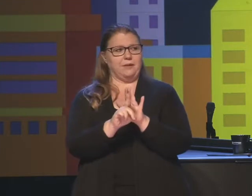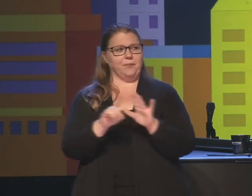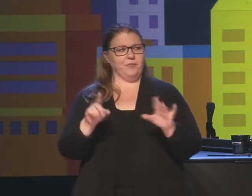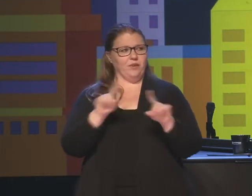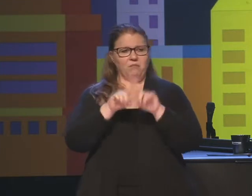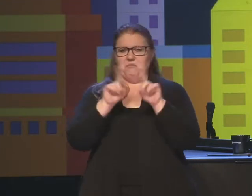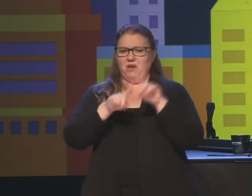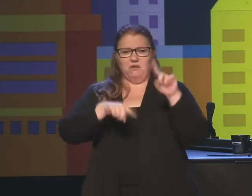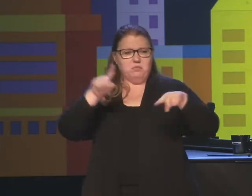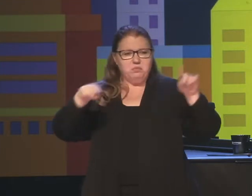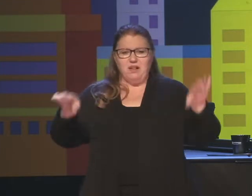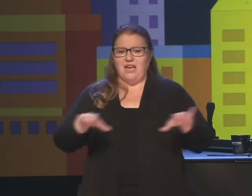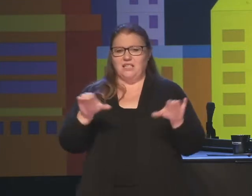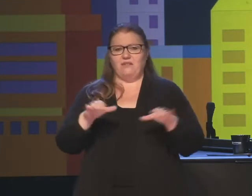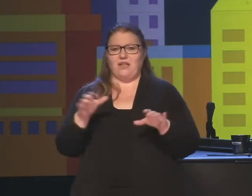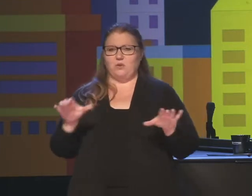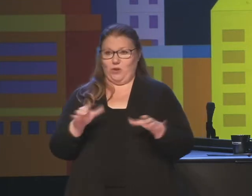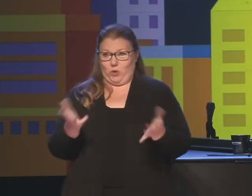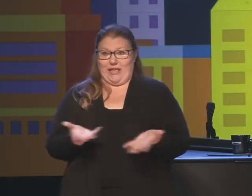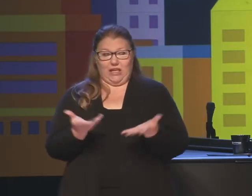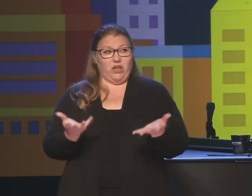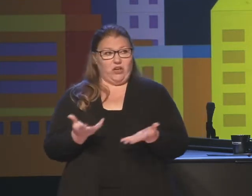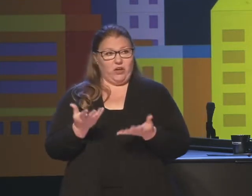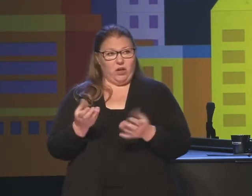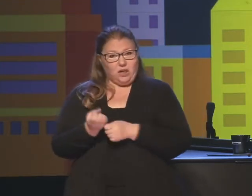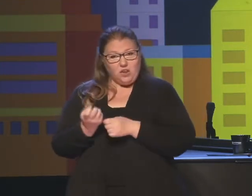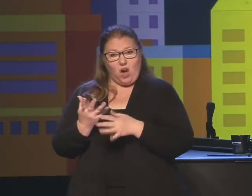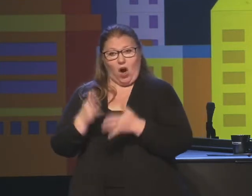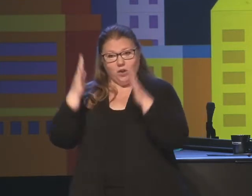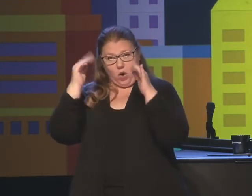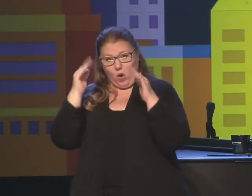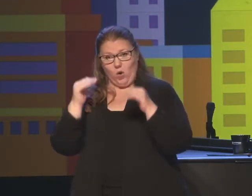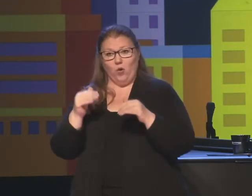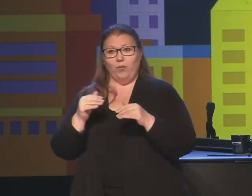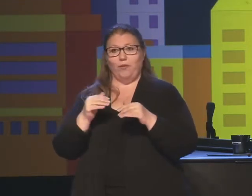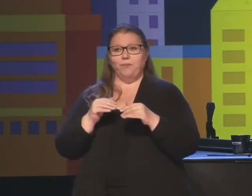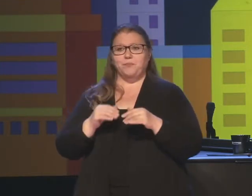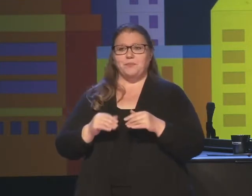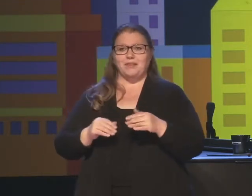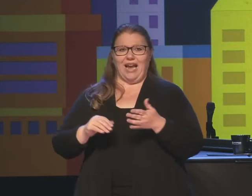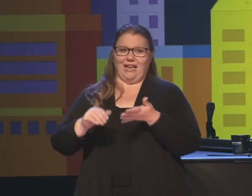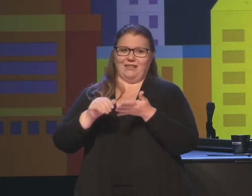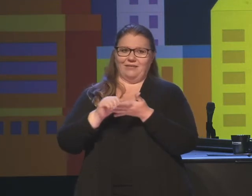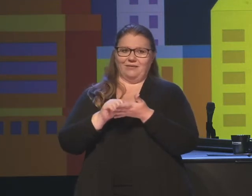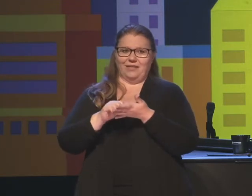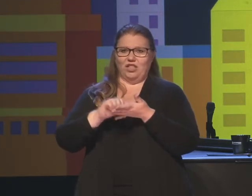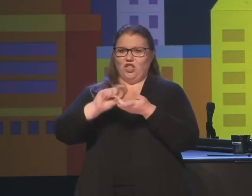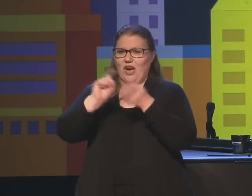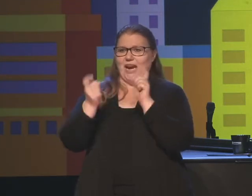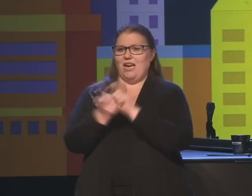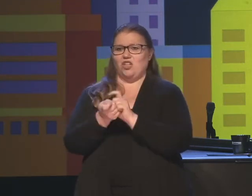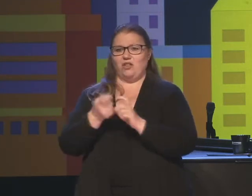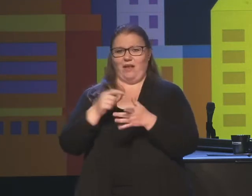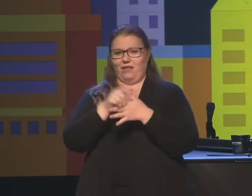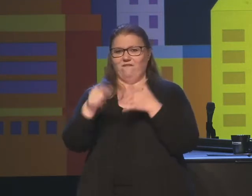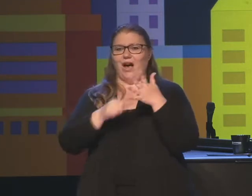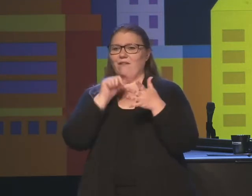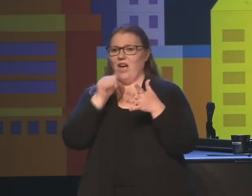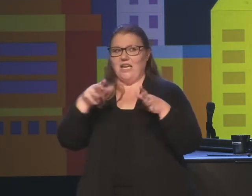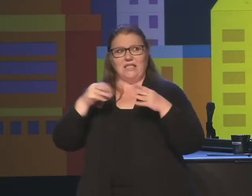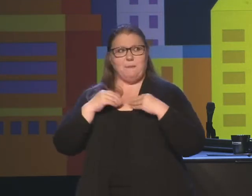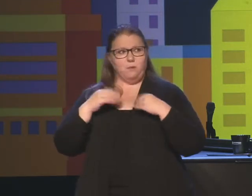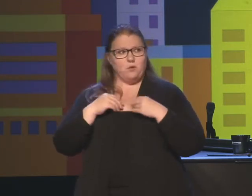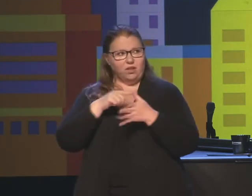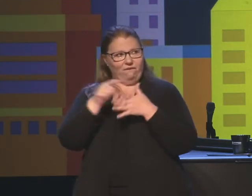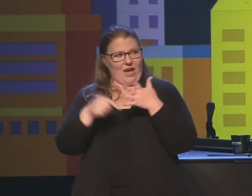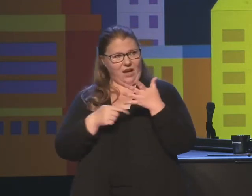activities that we do here to bring hope and to rewrite the five unacceptables as we've identified them in the world. What are those five